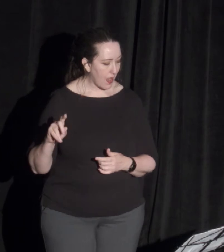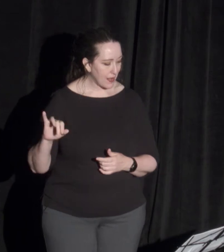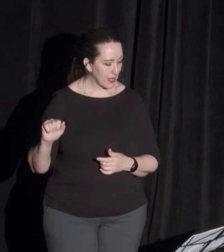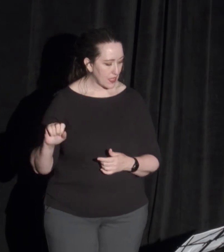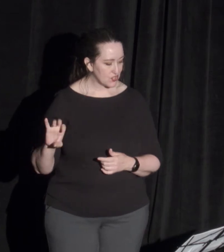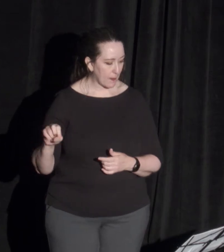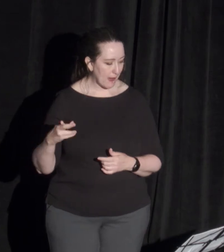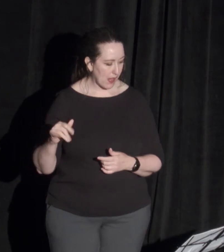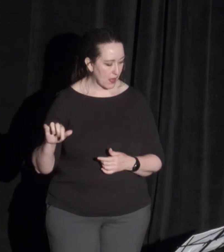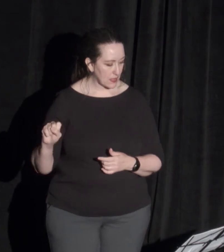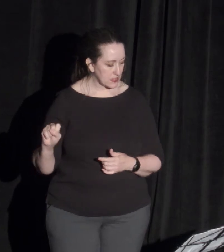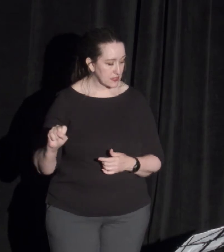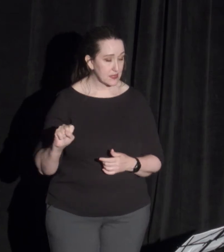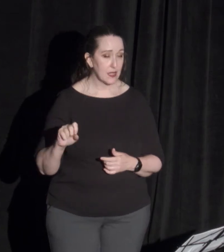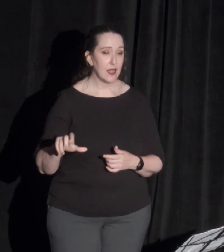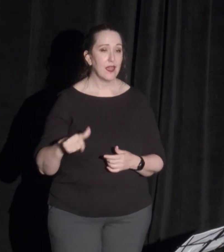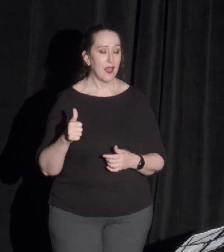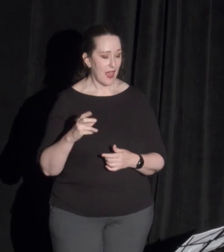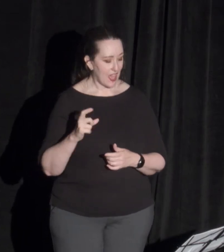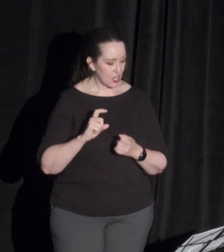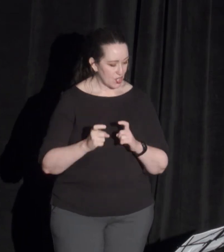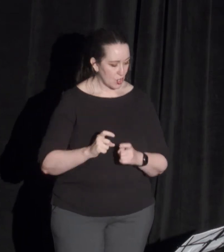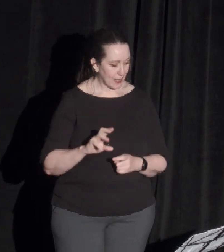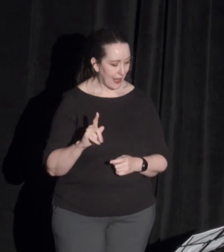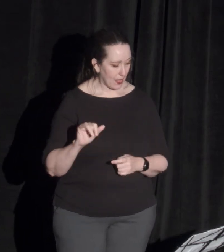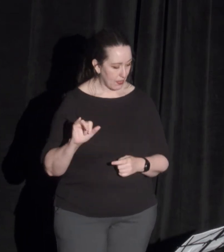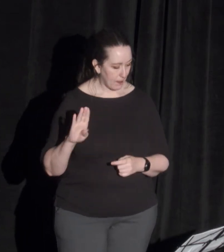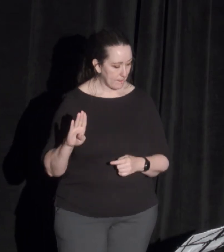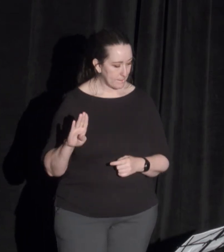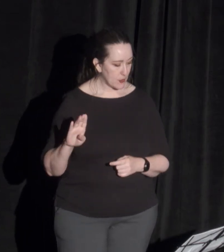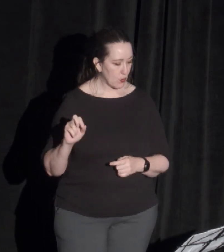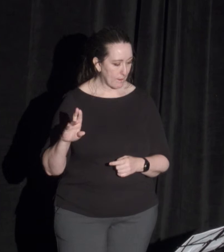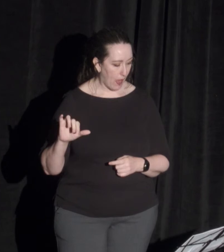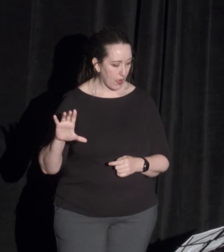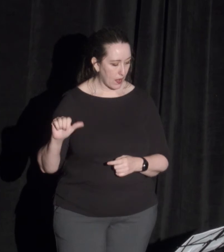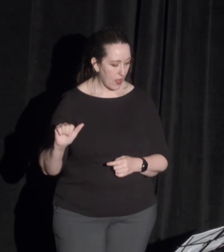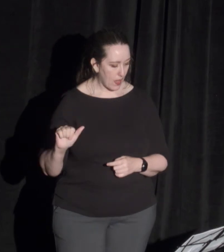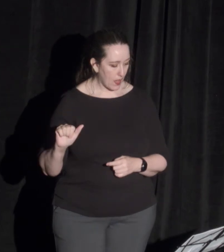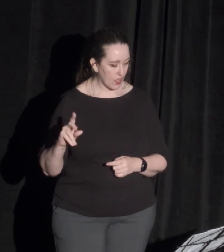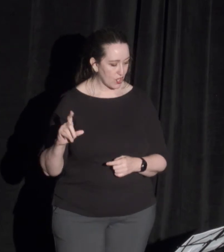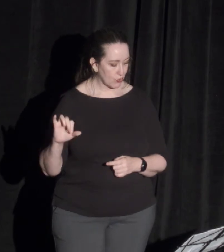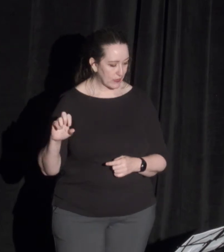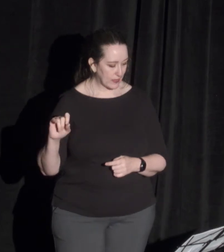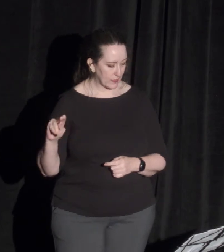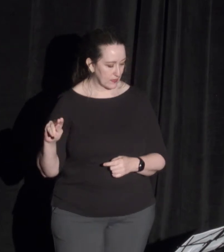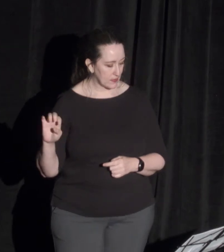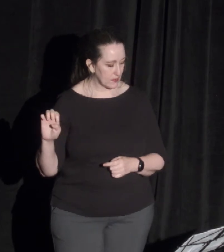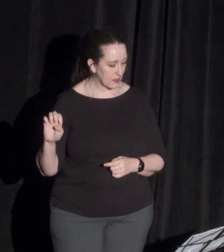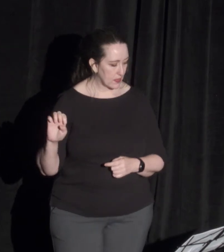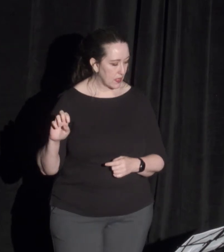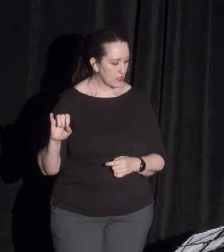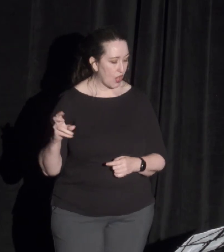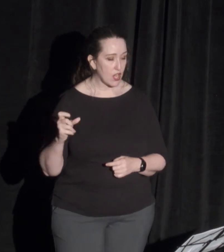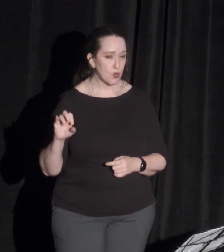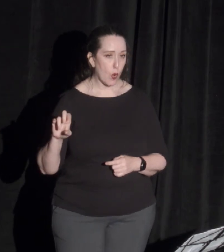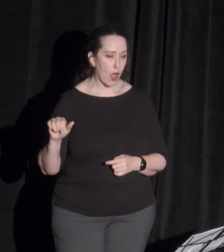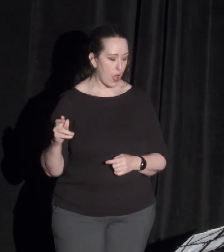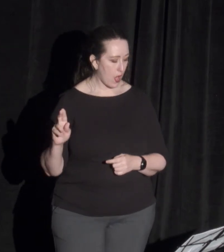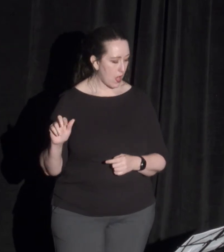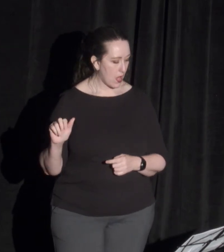acquiring editors Caleb Russell, Rebecca McGee, Kareen Wint, Joshua Morley, Amelia Harrington, Janine